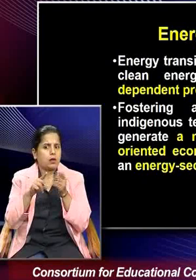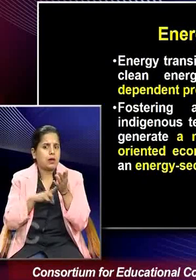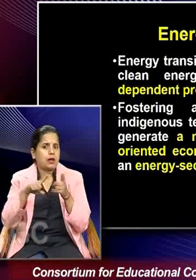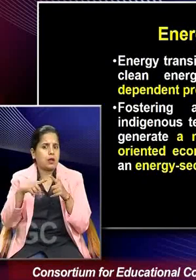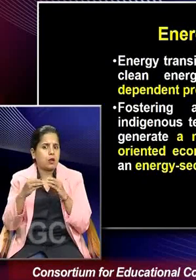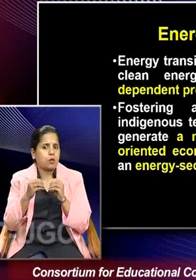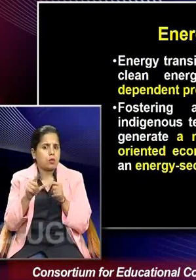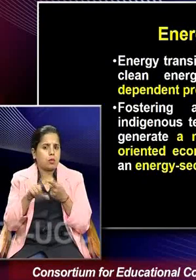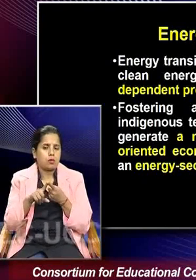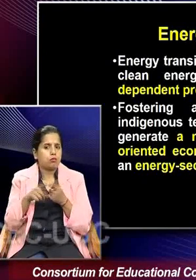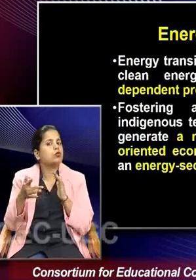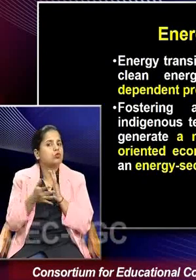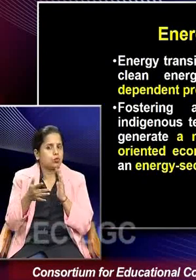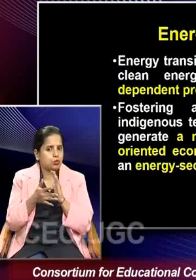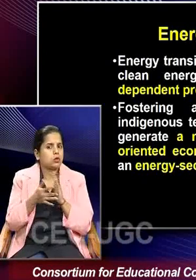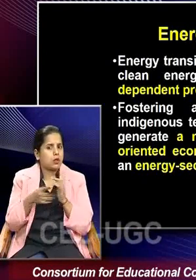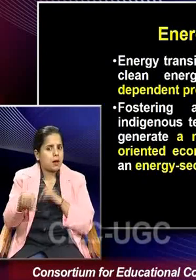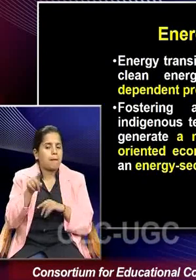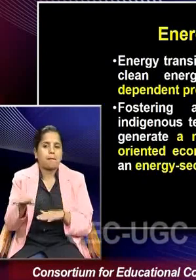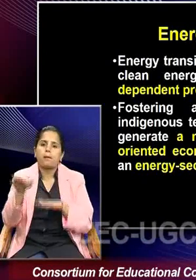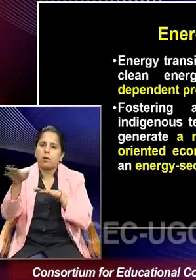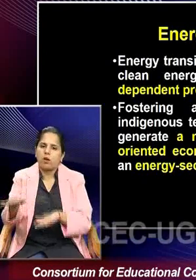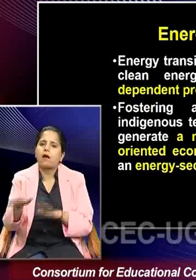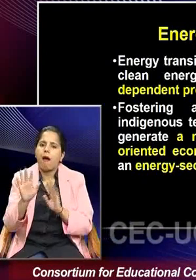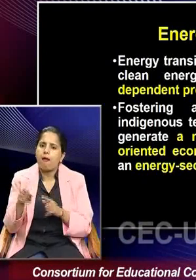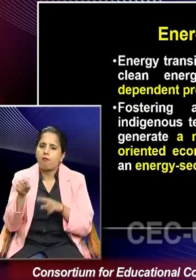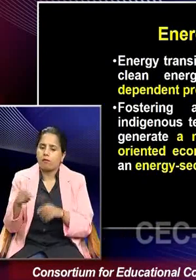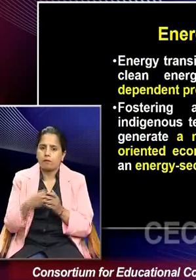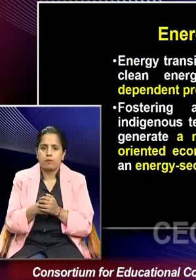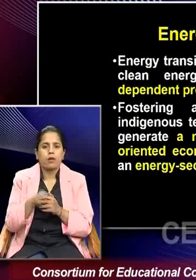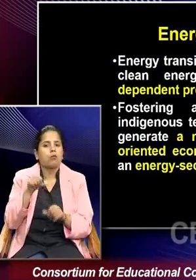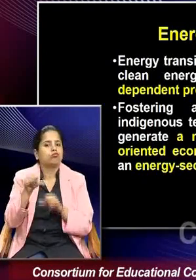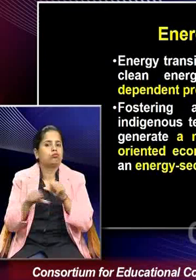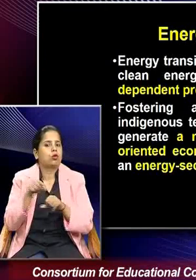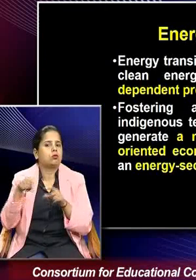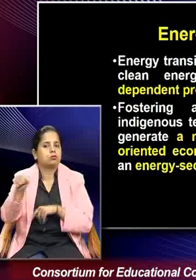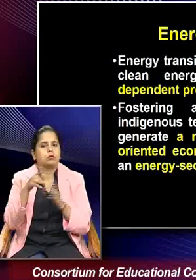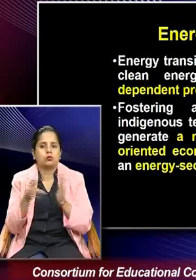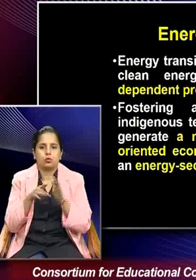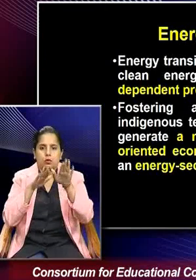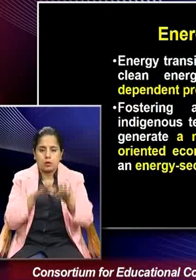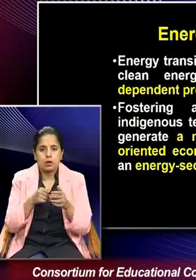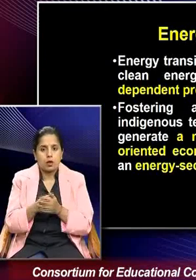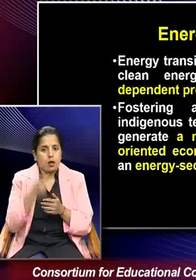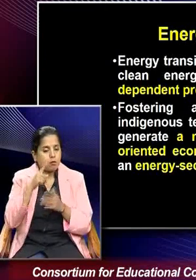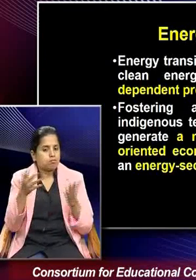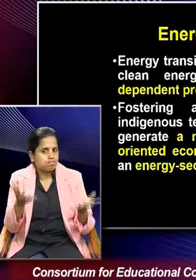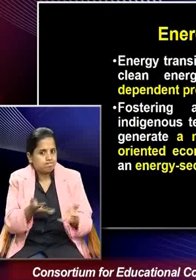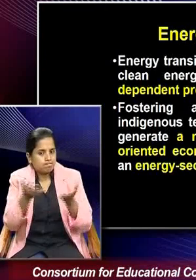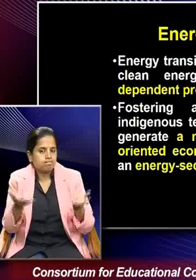definitely technologically dependent process. Fostering and